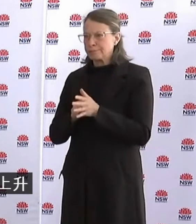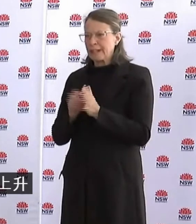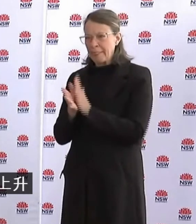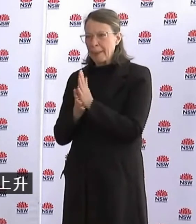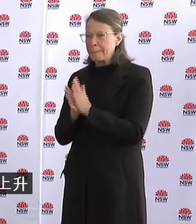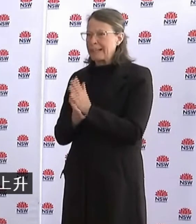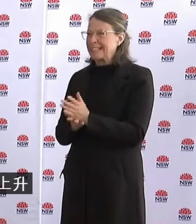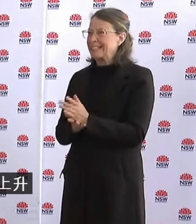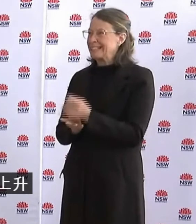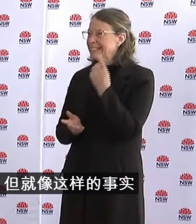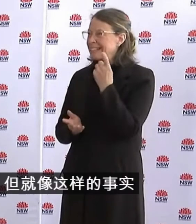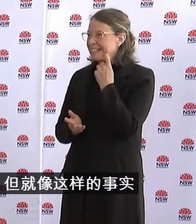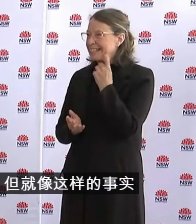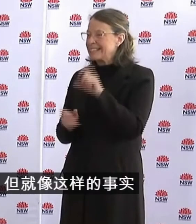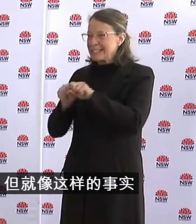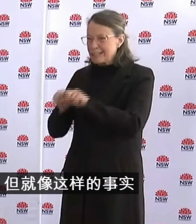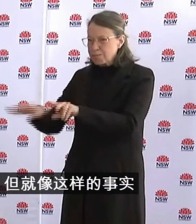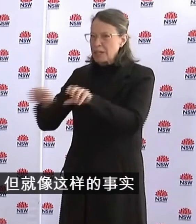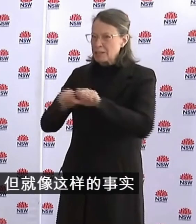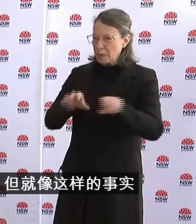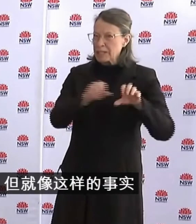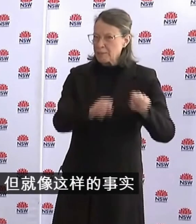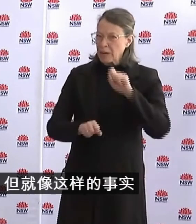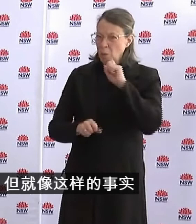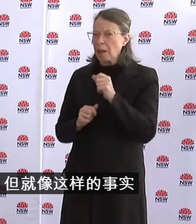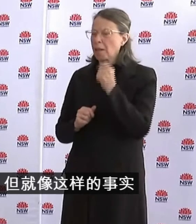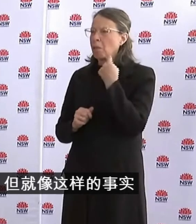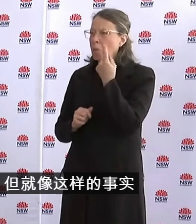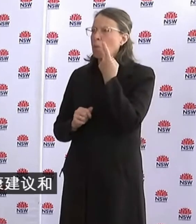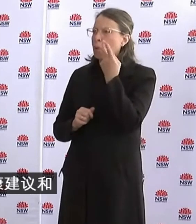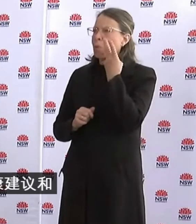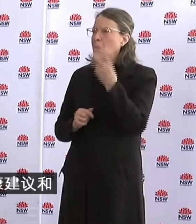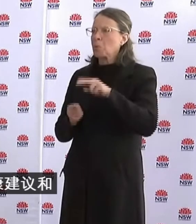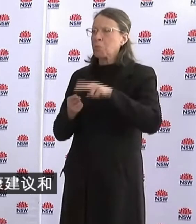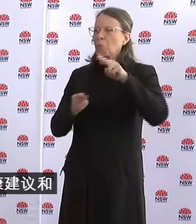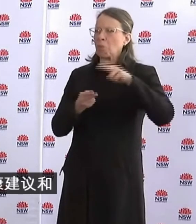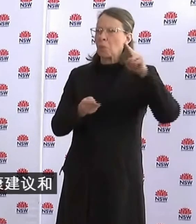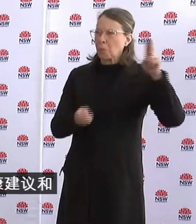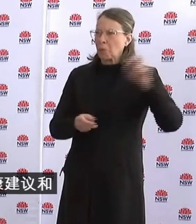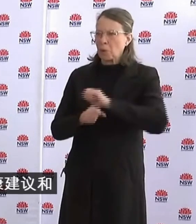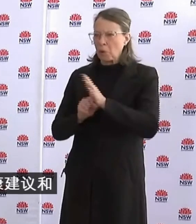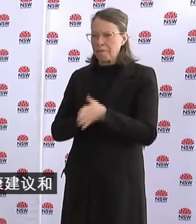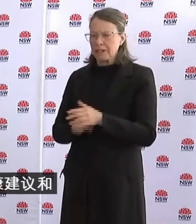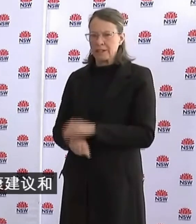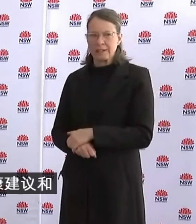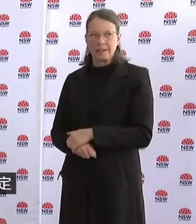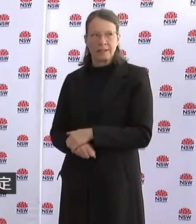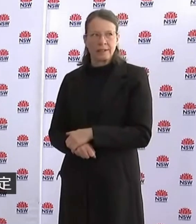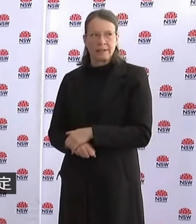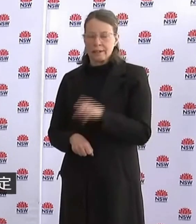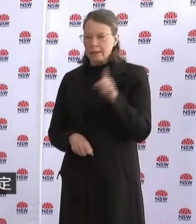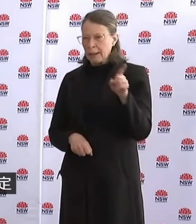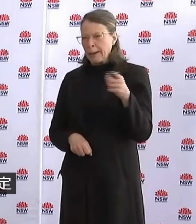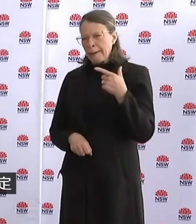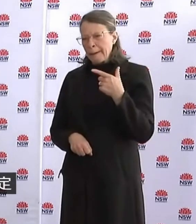days. The fact that we're going up, though, the fact that we're going up, Premier, just on the case numbers, though, like the fact that we're still going up, it shows that the health advice and the decisions